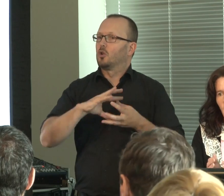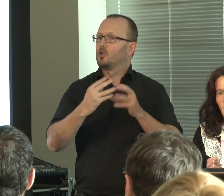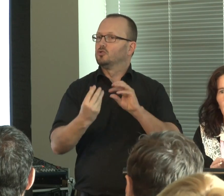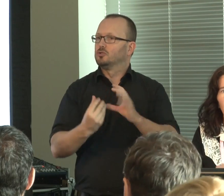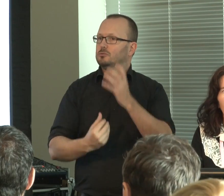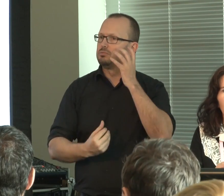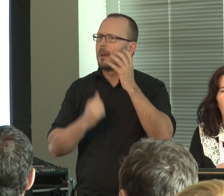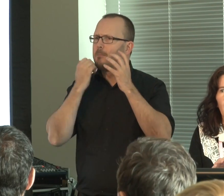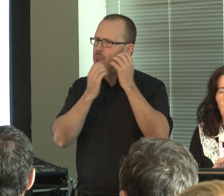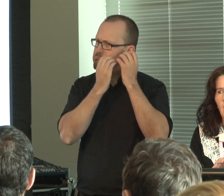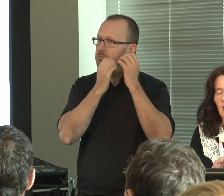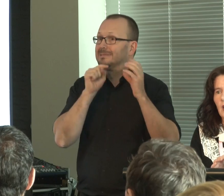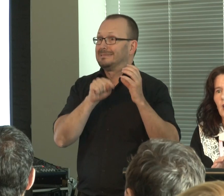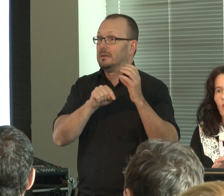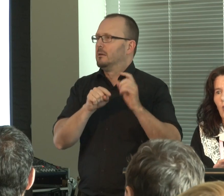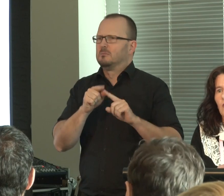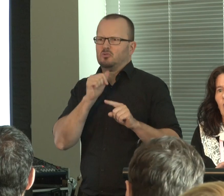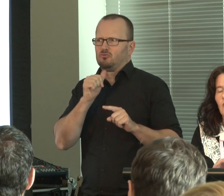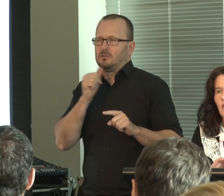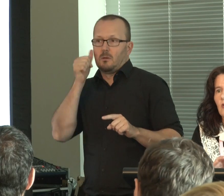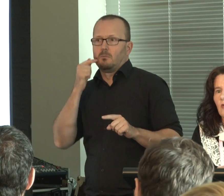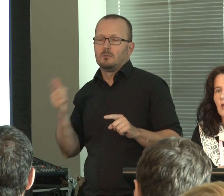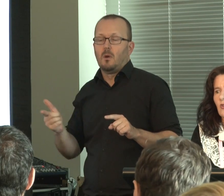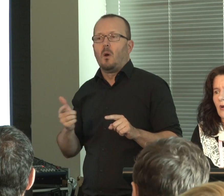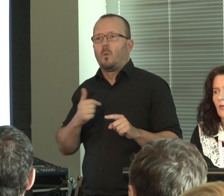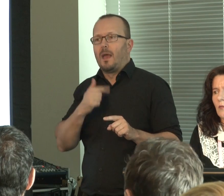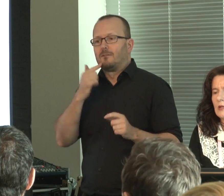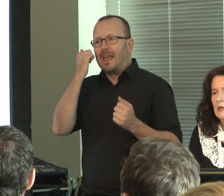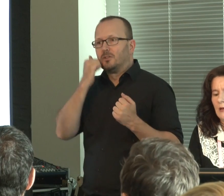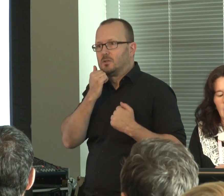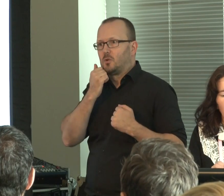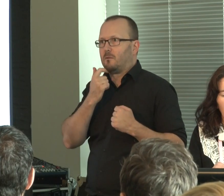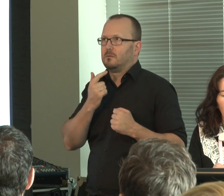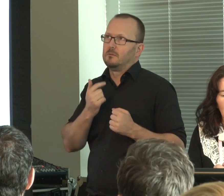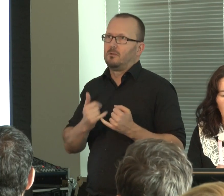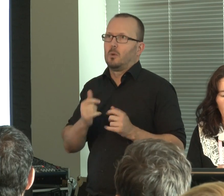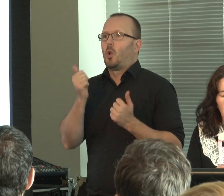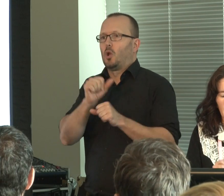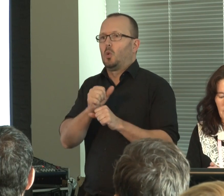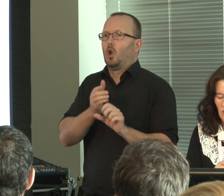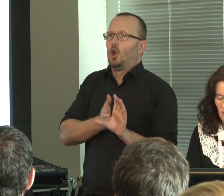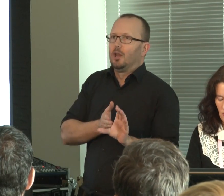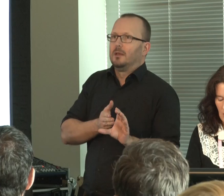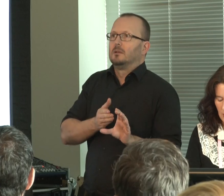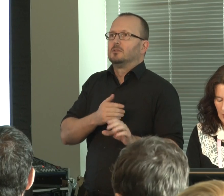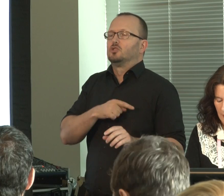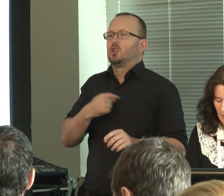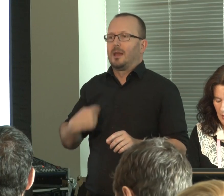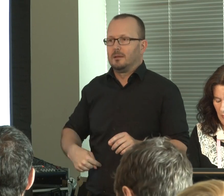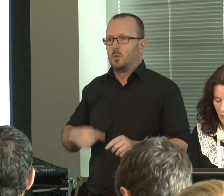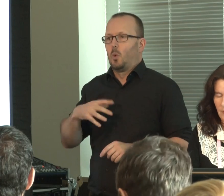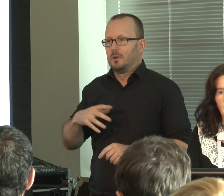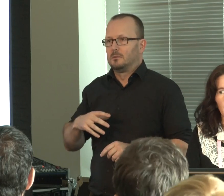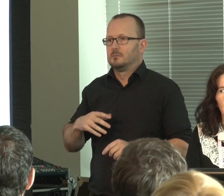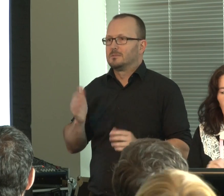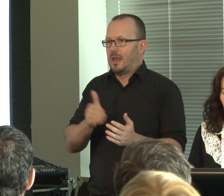We have evidence of a well-known, very early Chinese woman settler, and we gave all this information to a company, and they